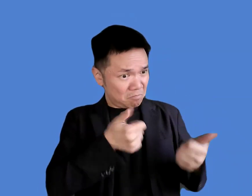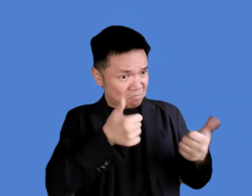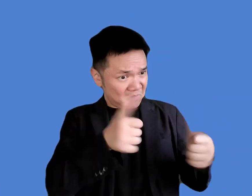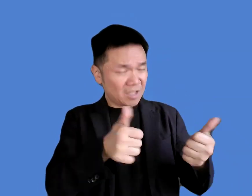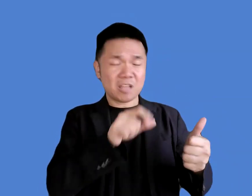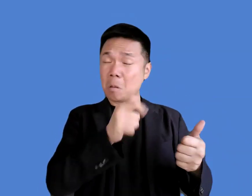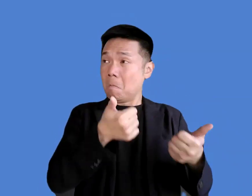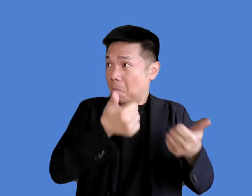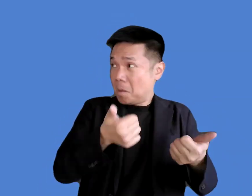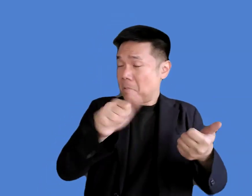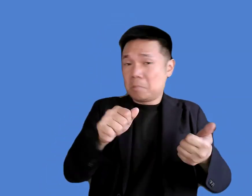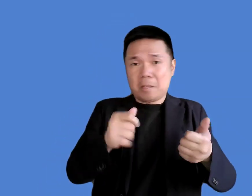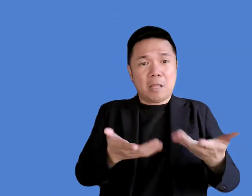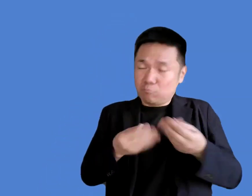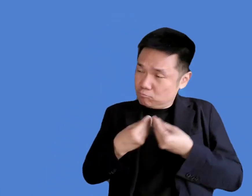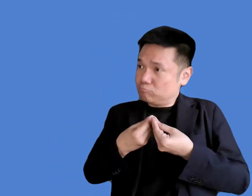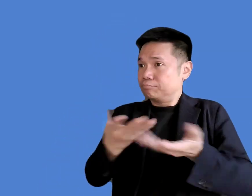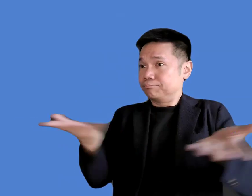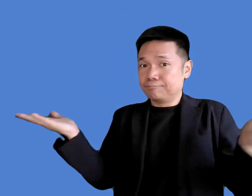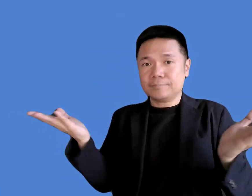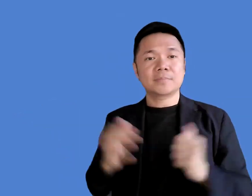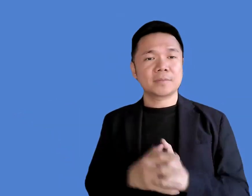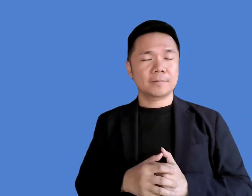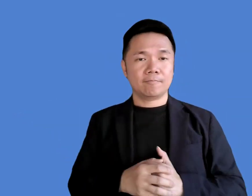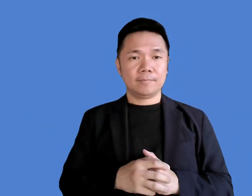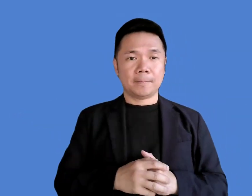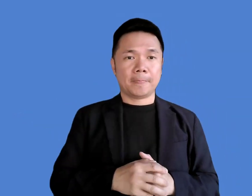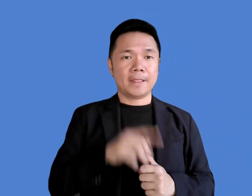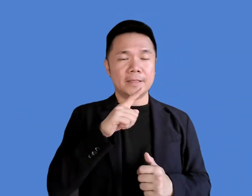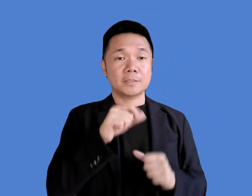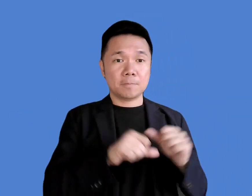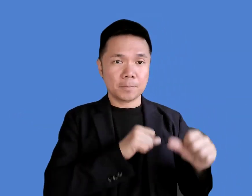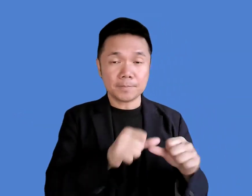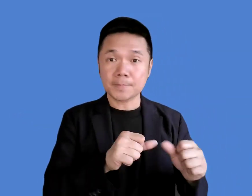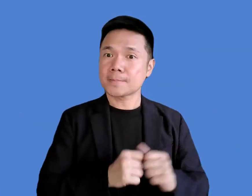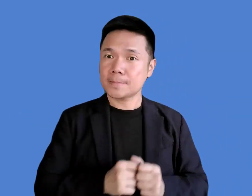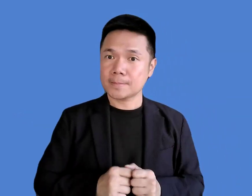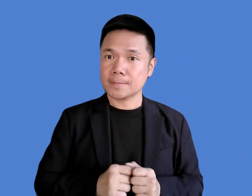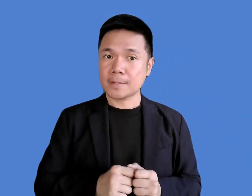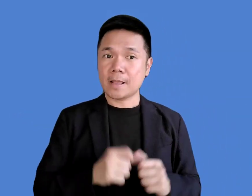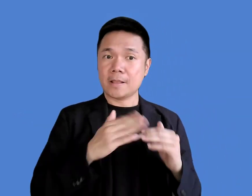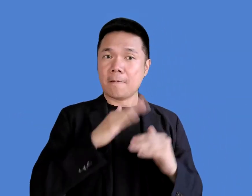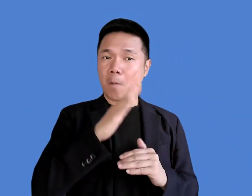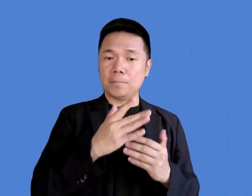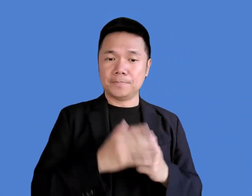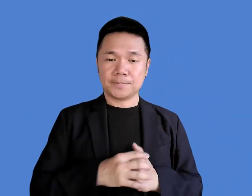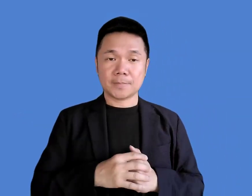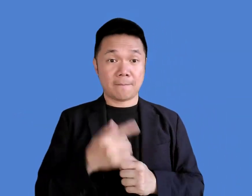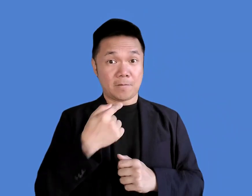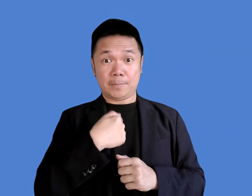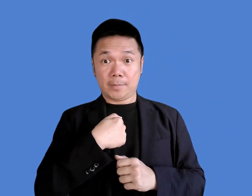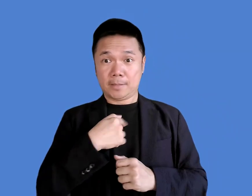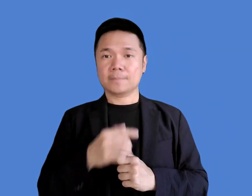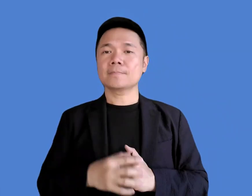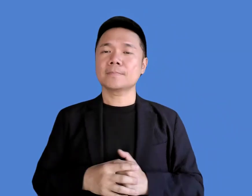or larger scale. And I think that really will help with the process of getting things up and running. So for me, when I kind